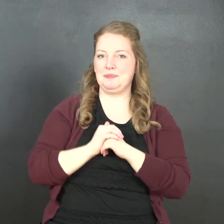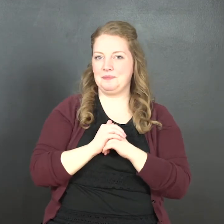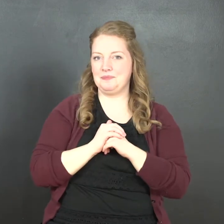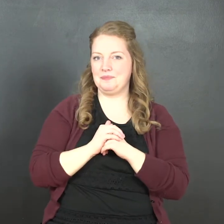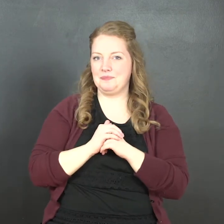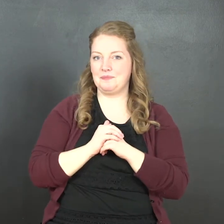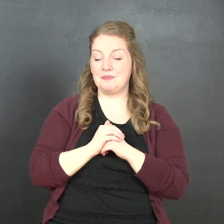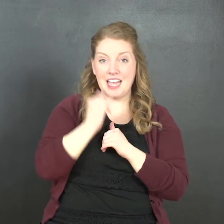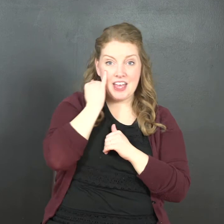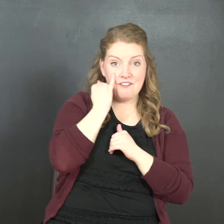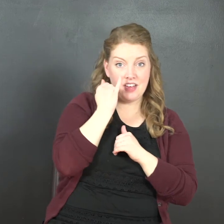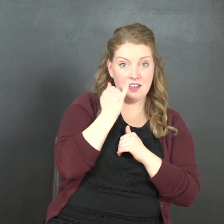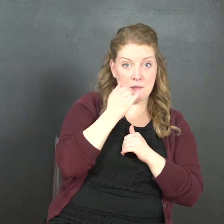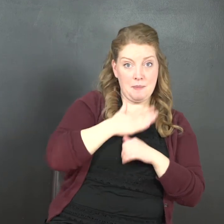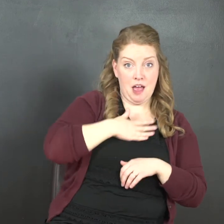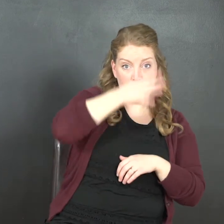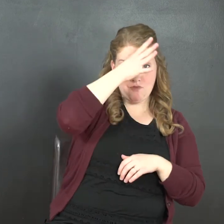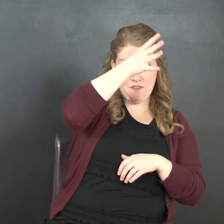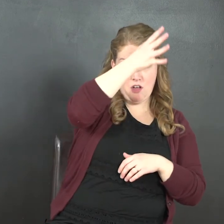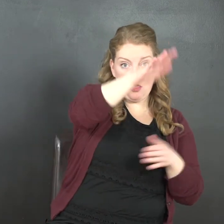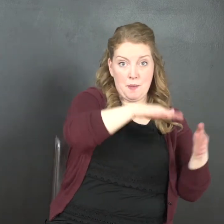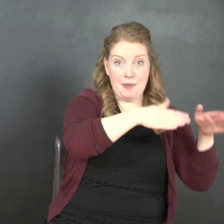been